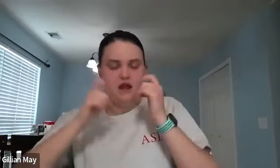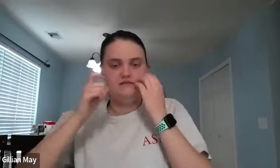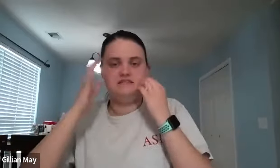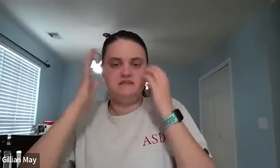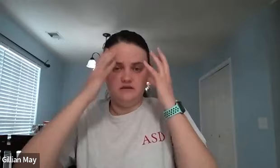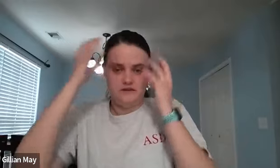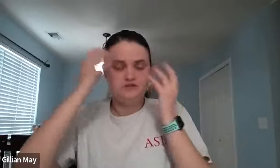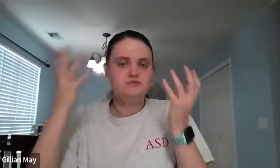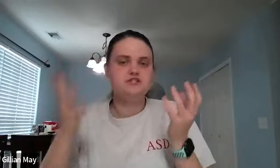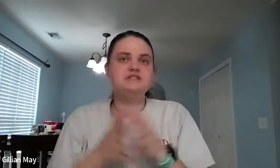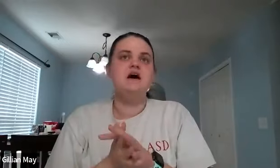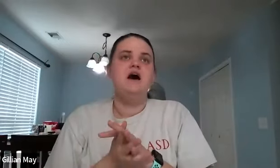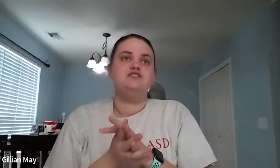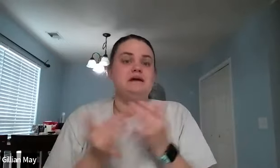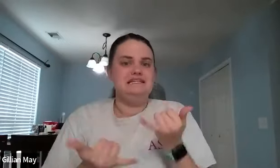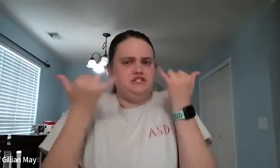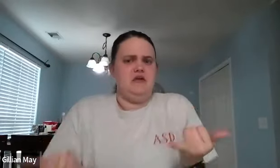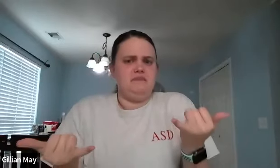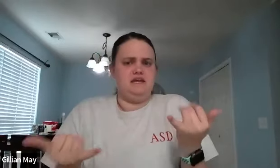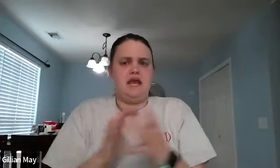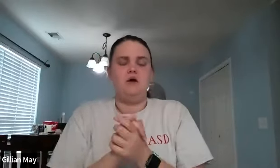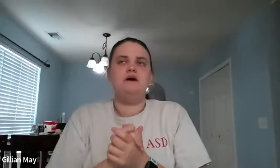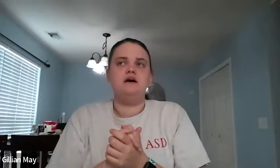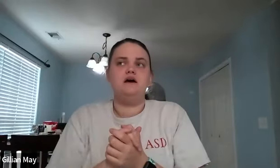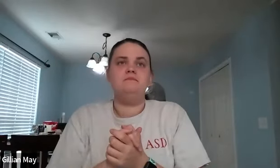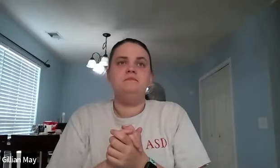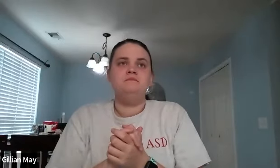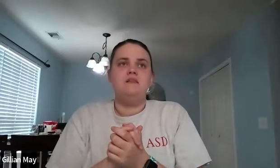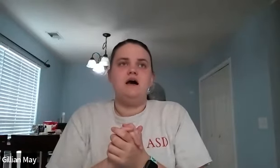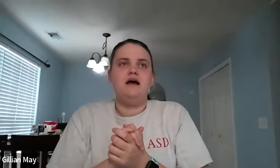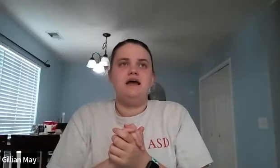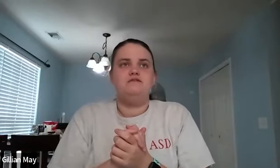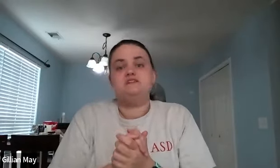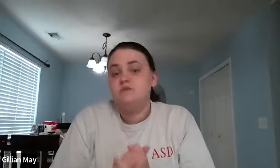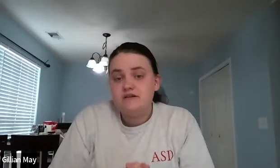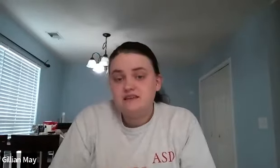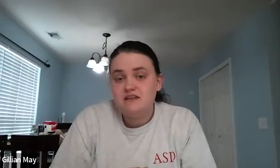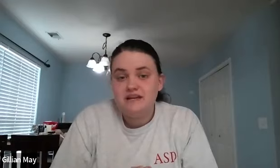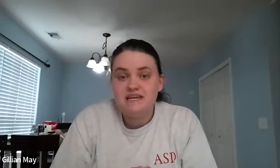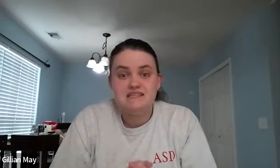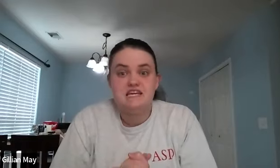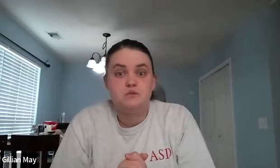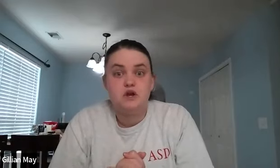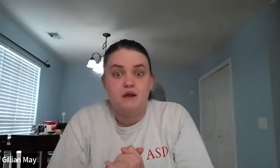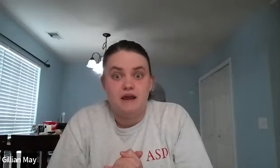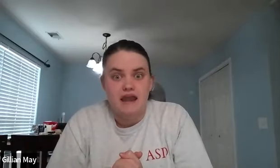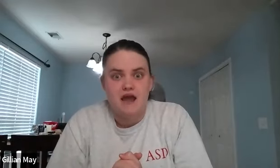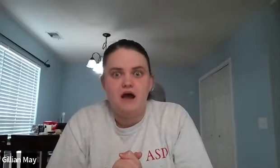dramatic facial expressions. So I tend to do that big now, but like, for example, if I was telling my kids, guess where we're going right now? I'd be